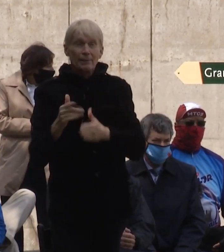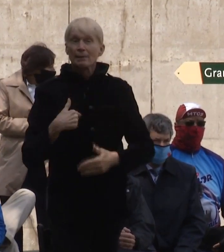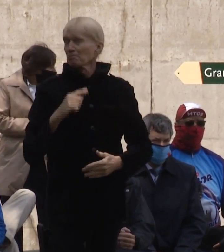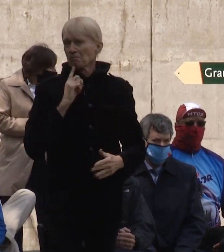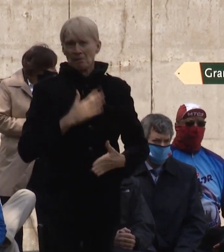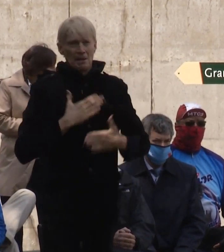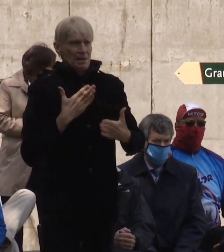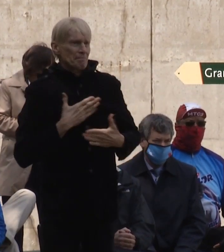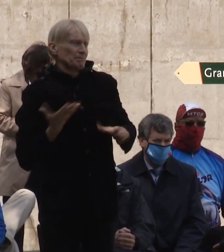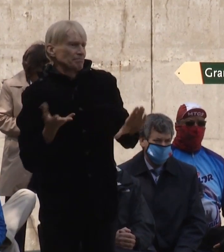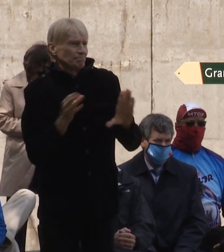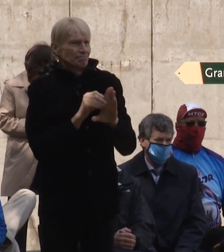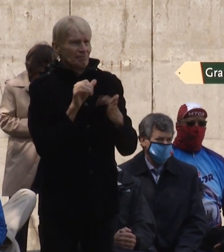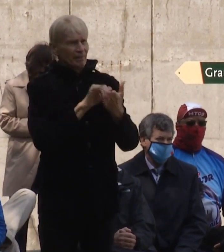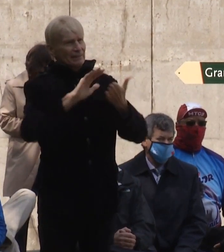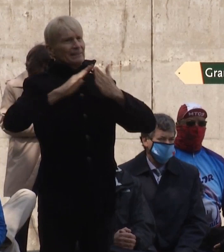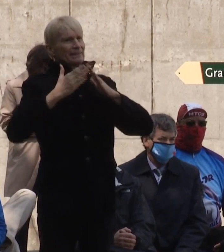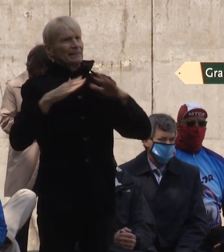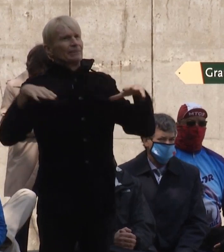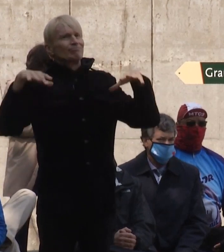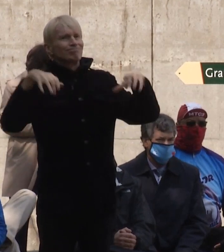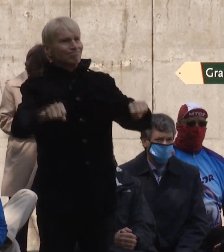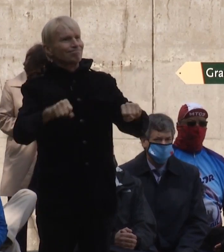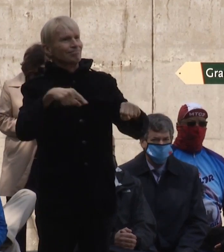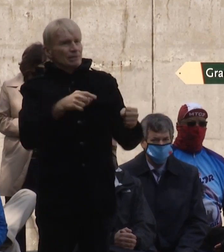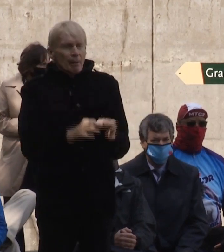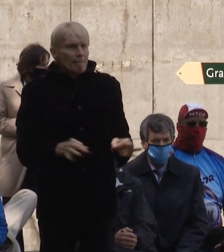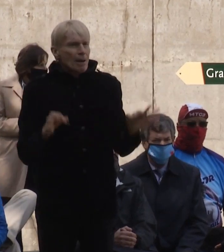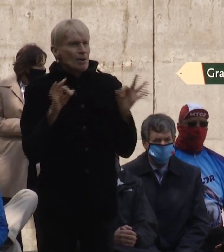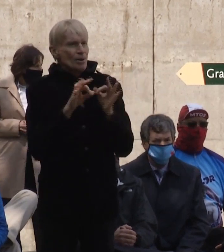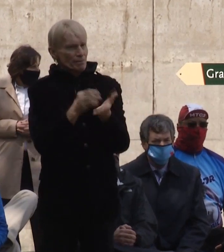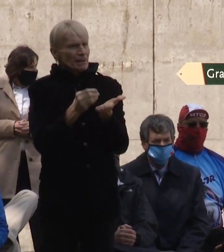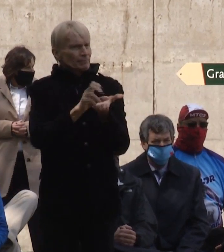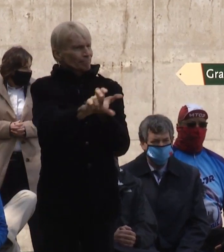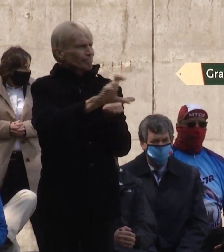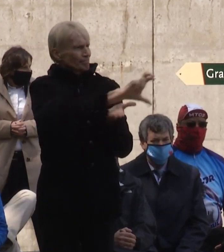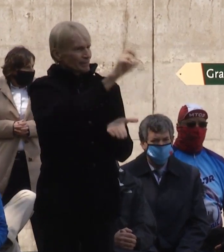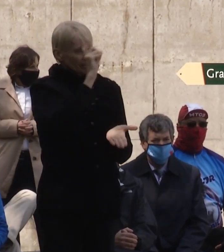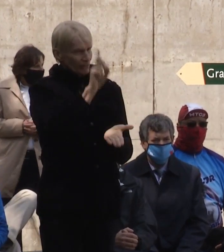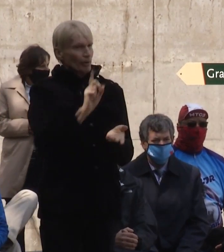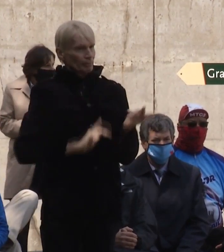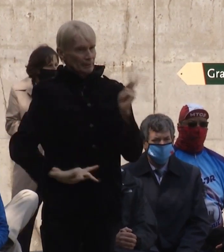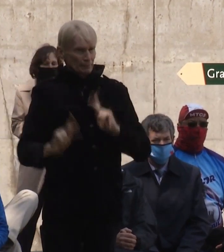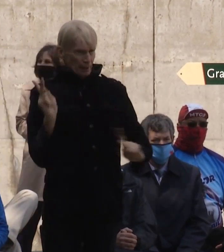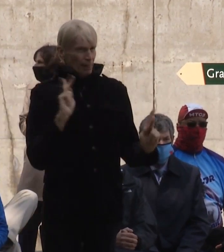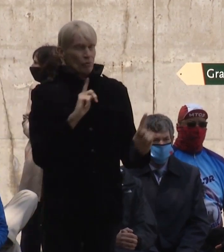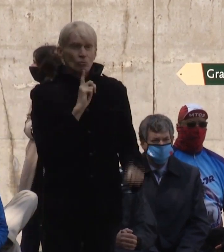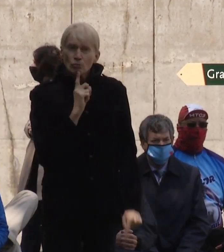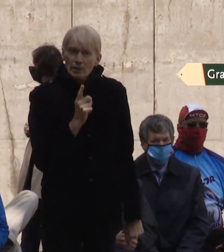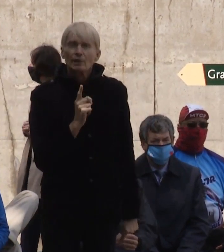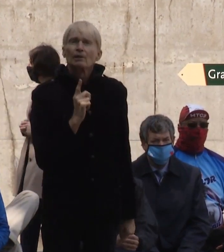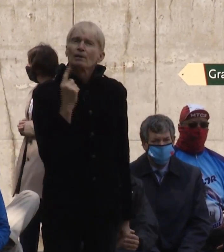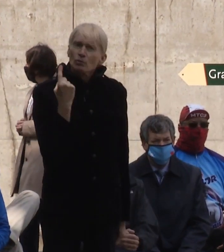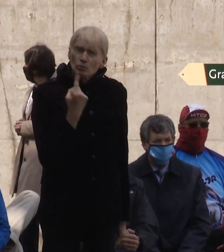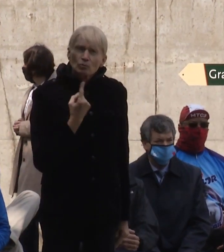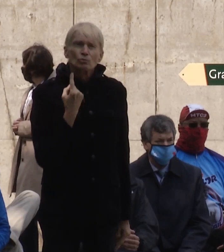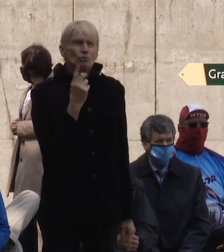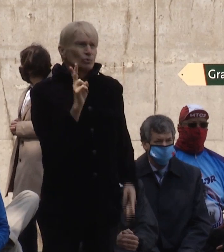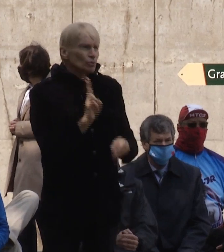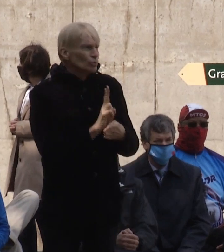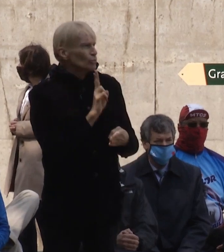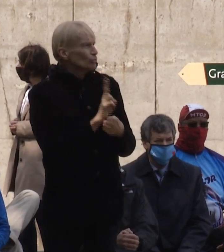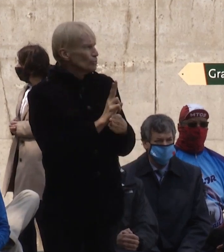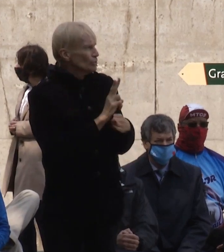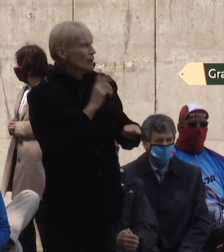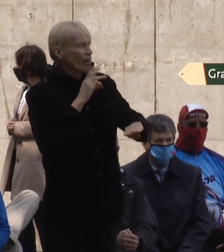this for the capstone of this important investment. But people really use the lakefront in